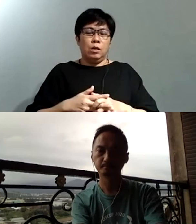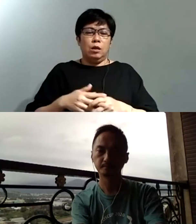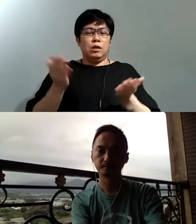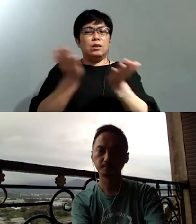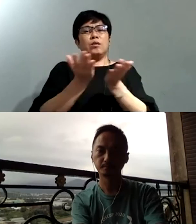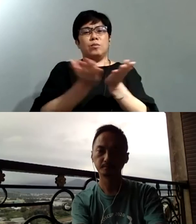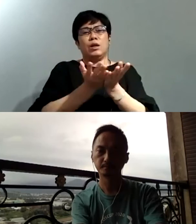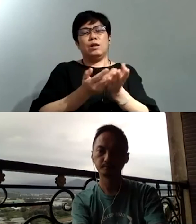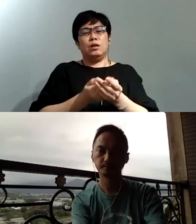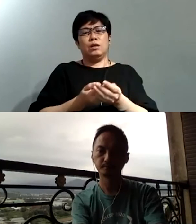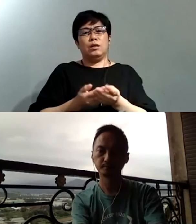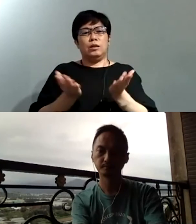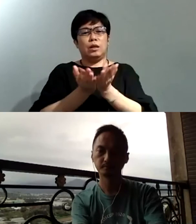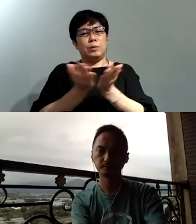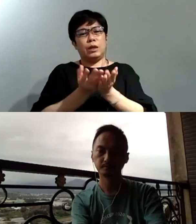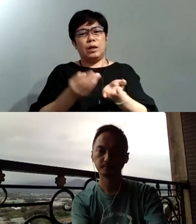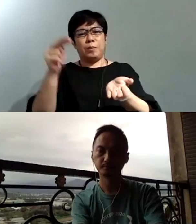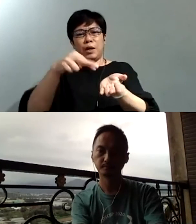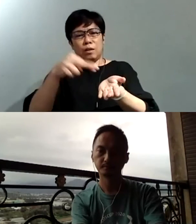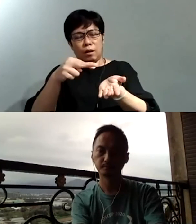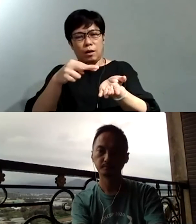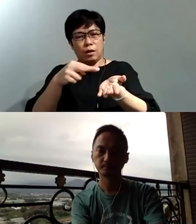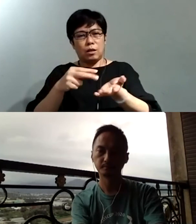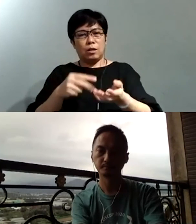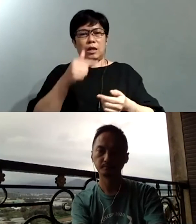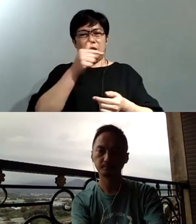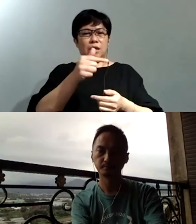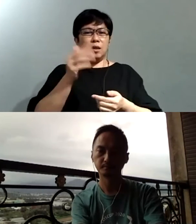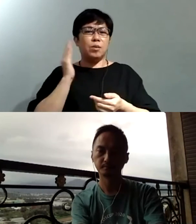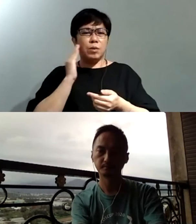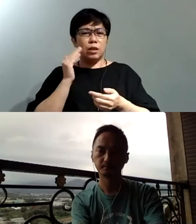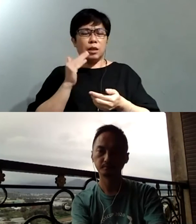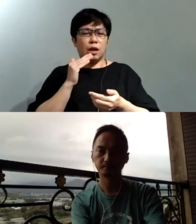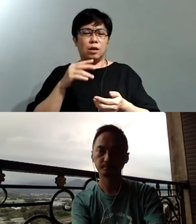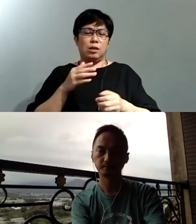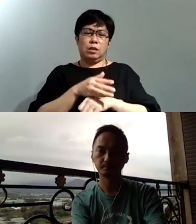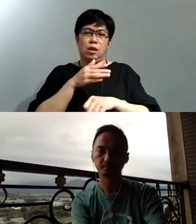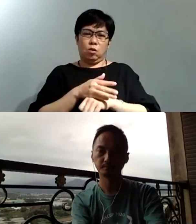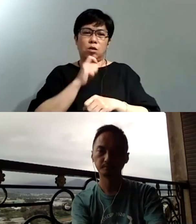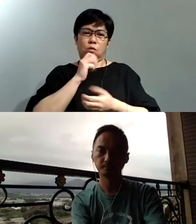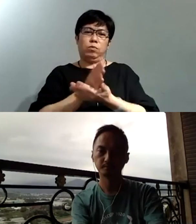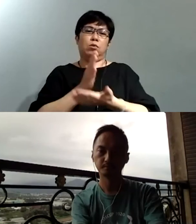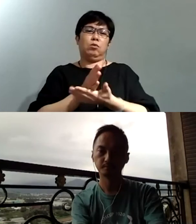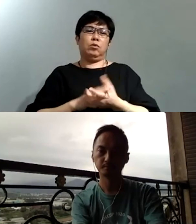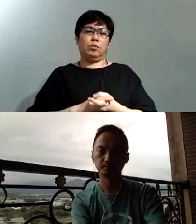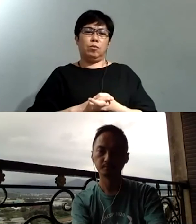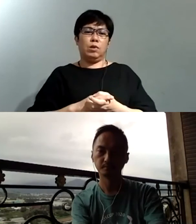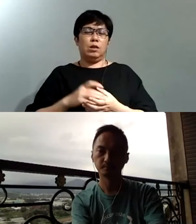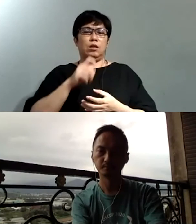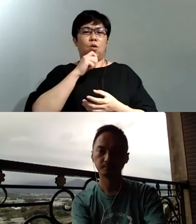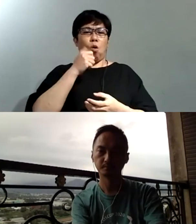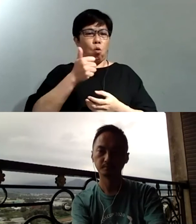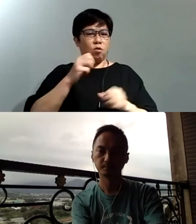are positive, there is a difference in your neighborhood. There's something, you know, good that is happening. And